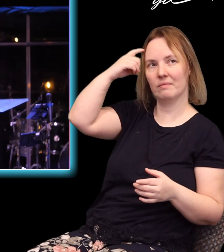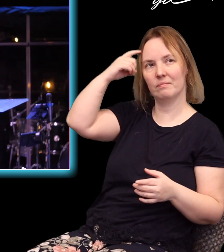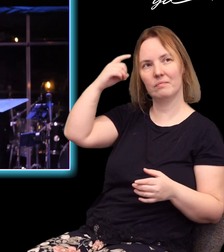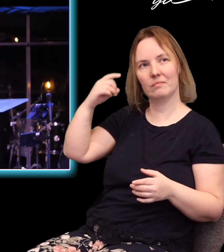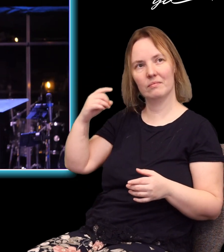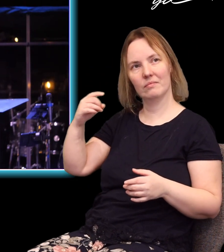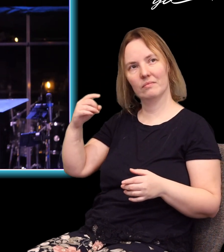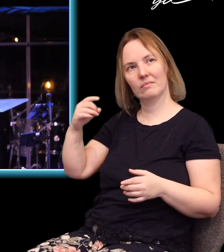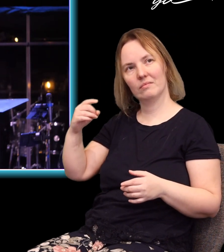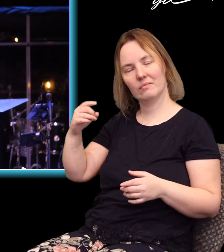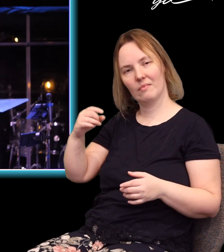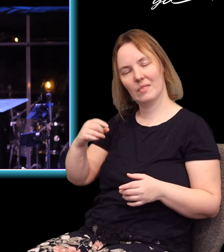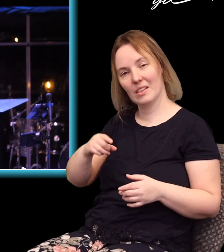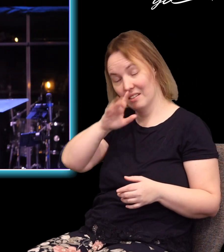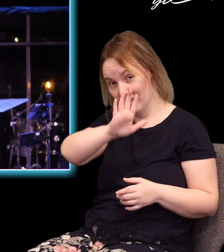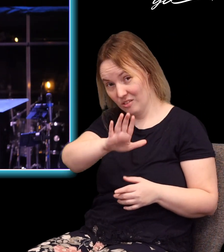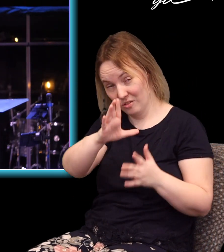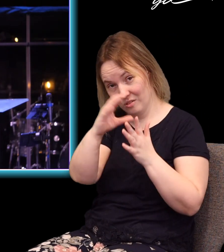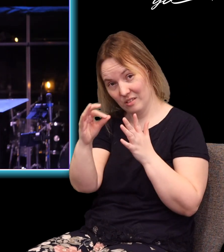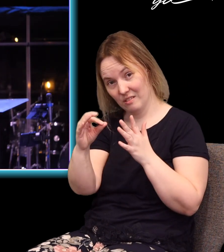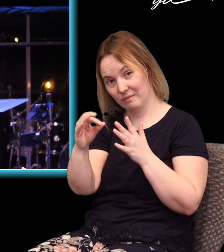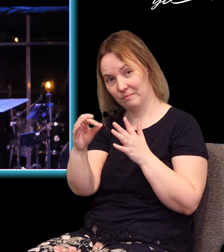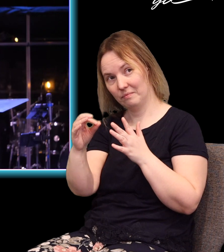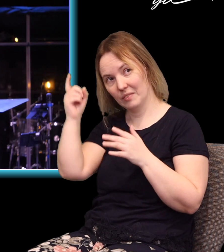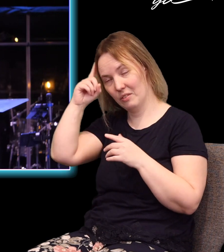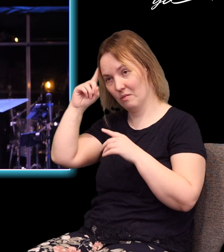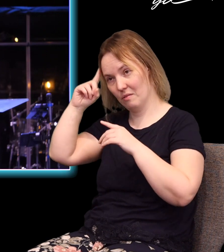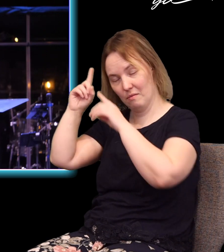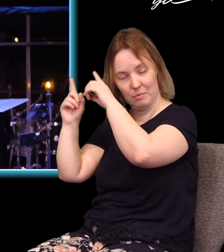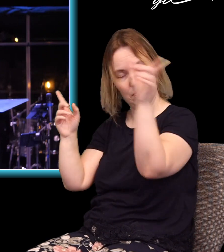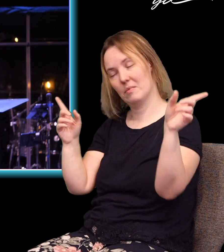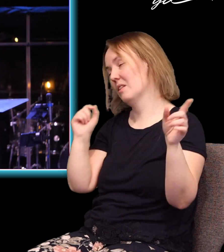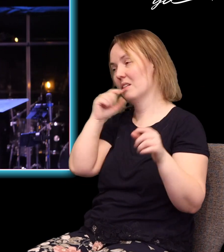that fast. And it's up to you whether you let it go through, to say, that's a